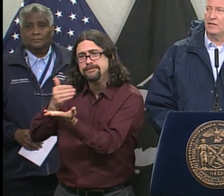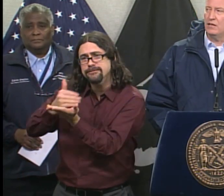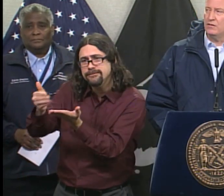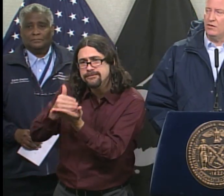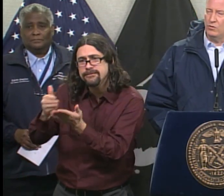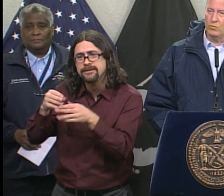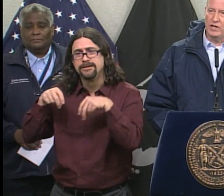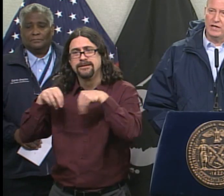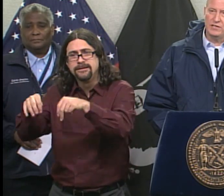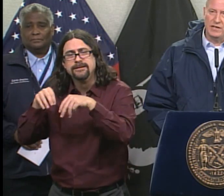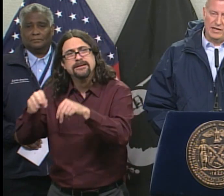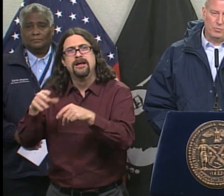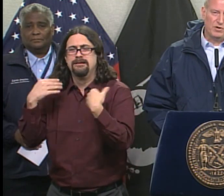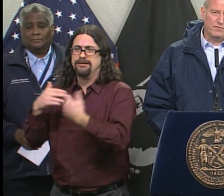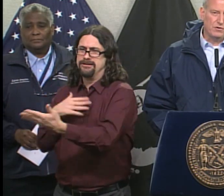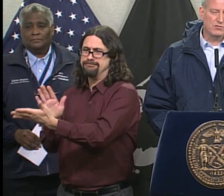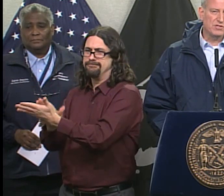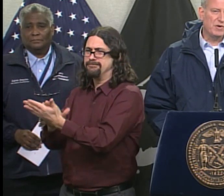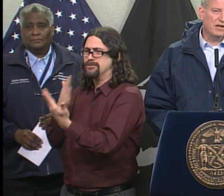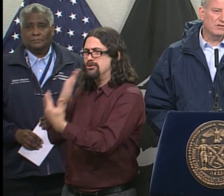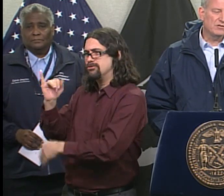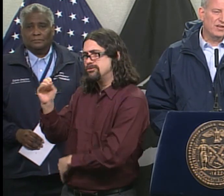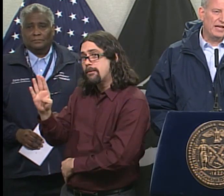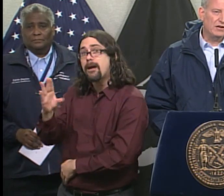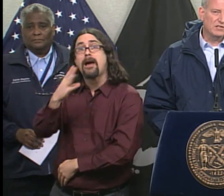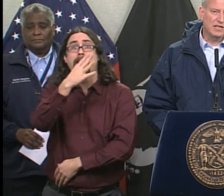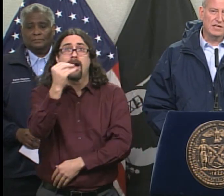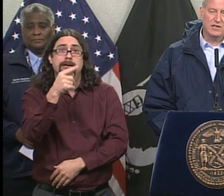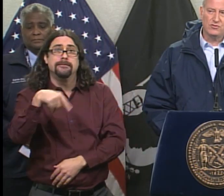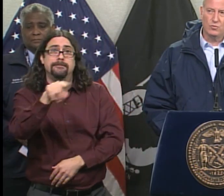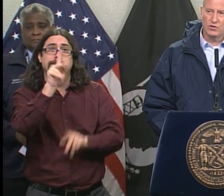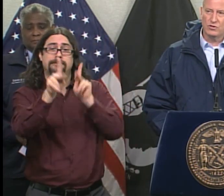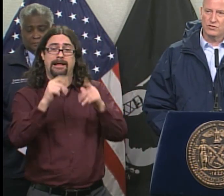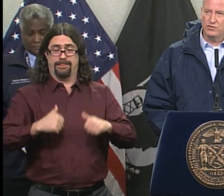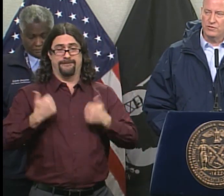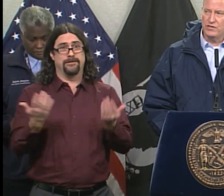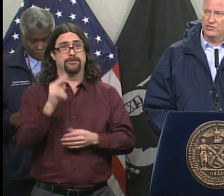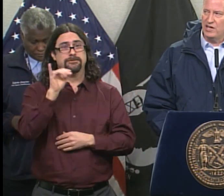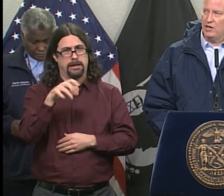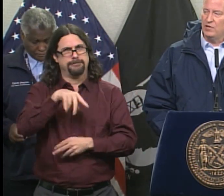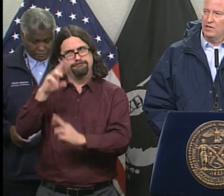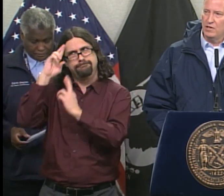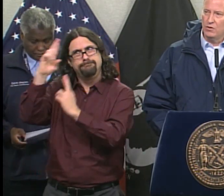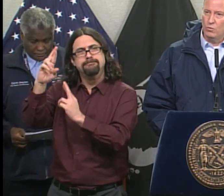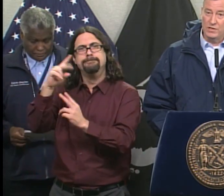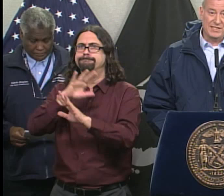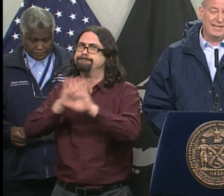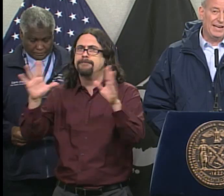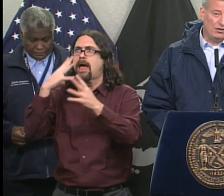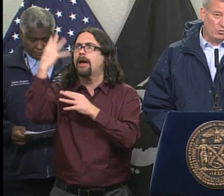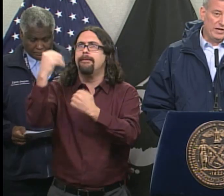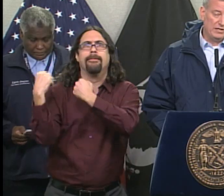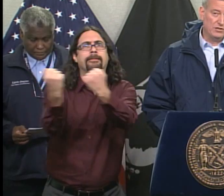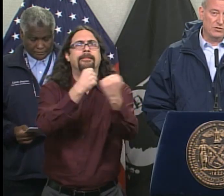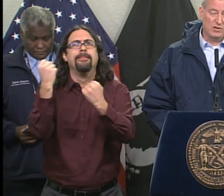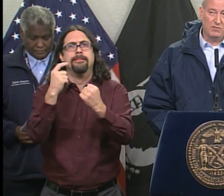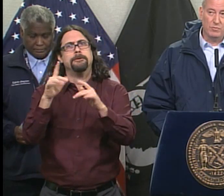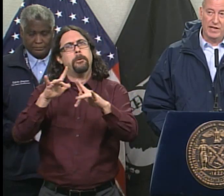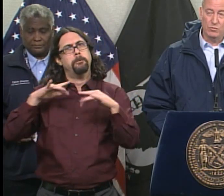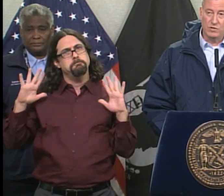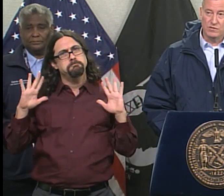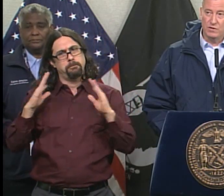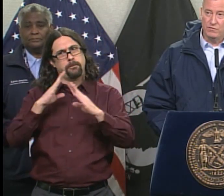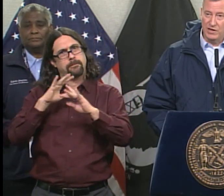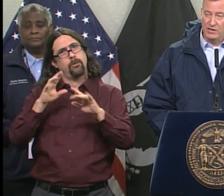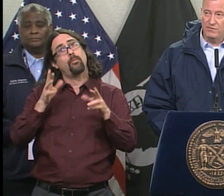that the only way to help our first responders and our sanitation workers to do their job was to get out of the way. So the travel